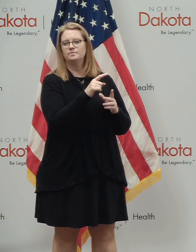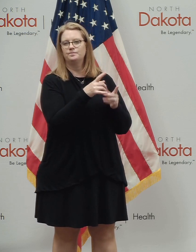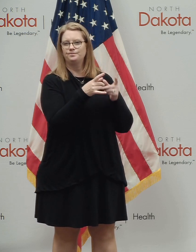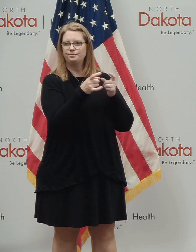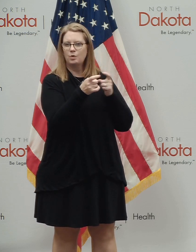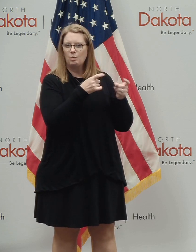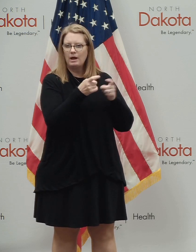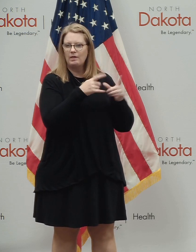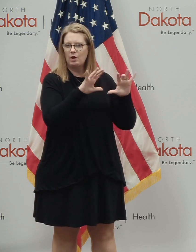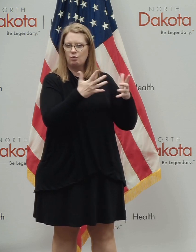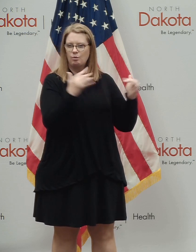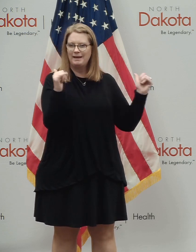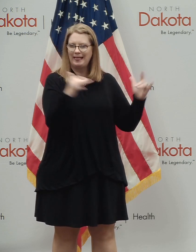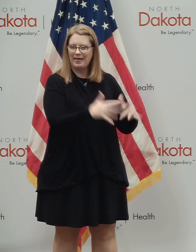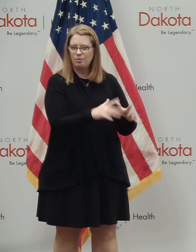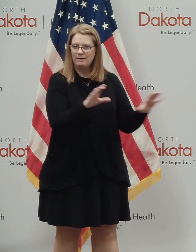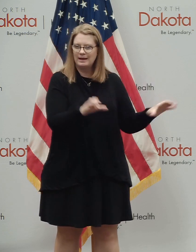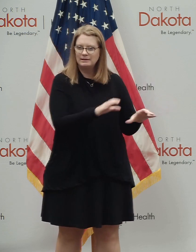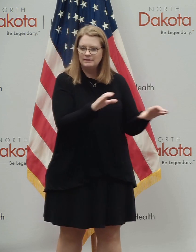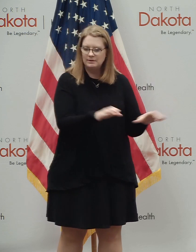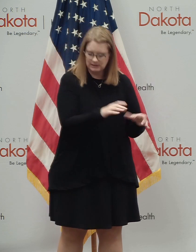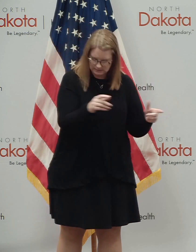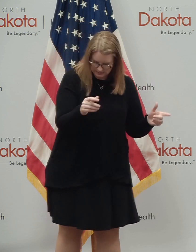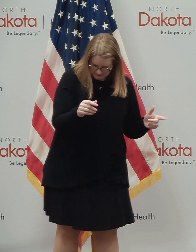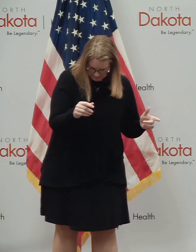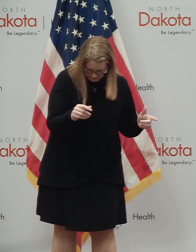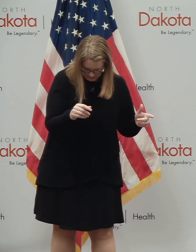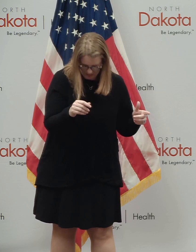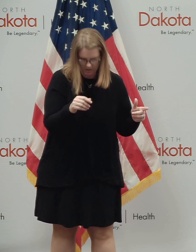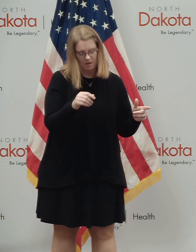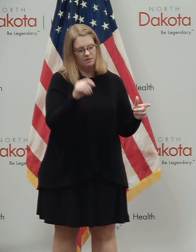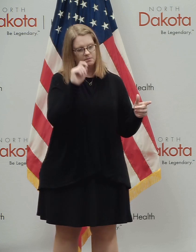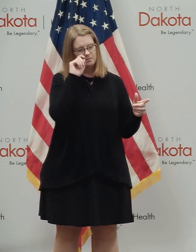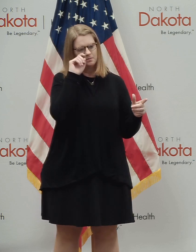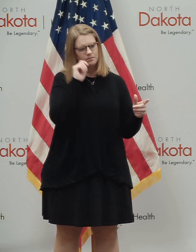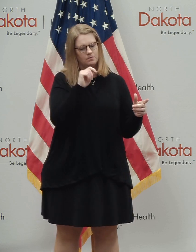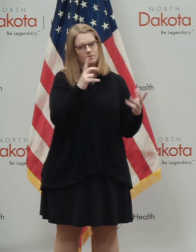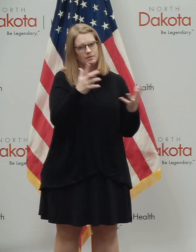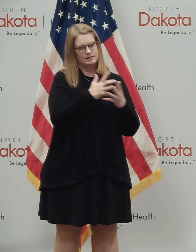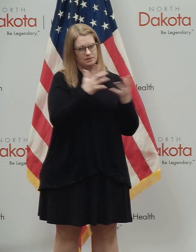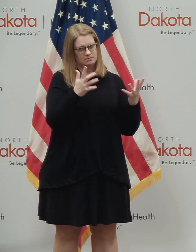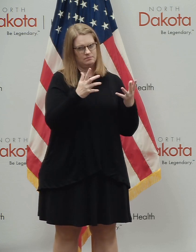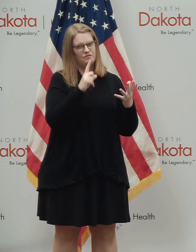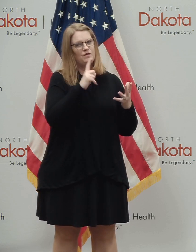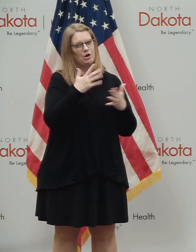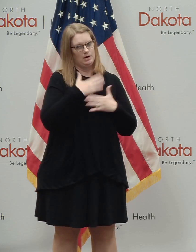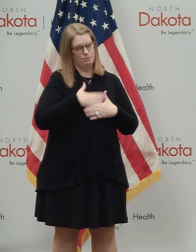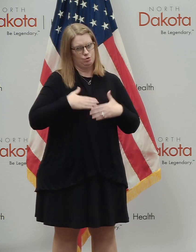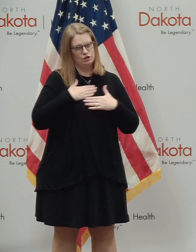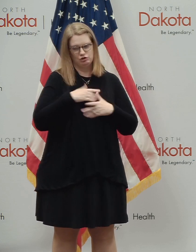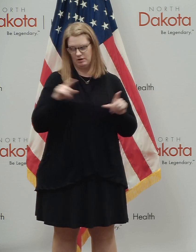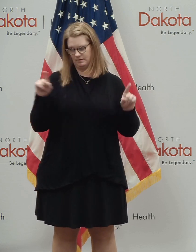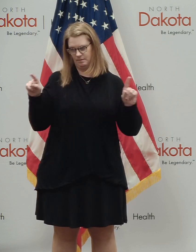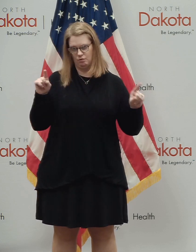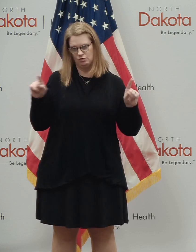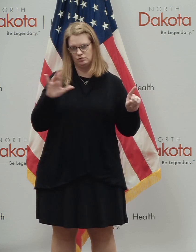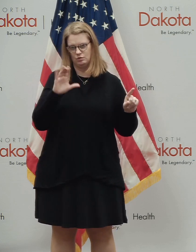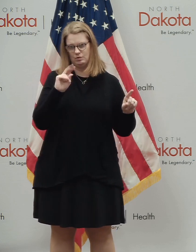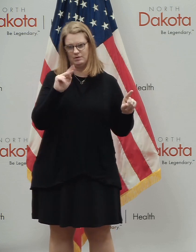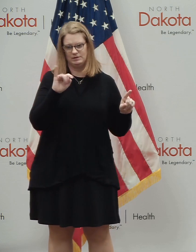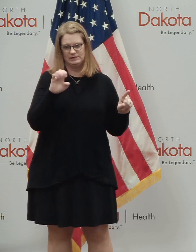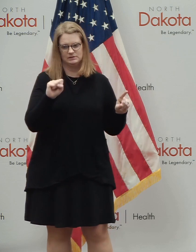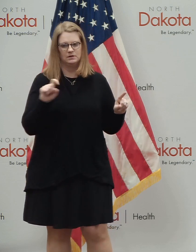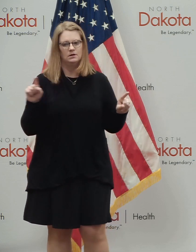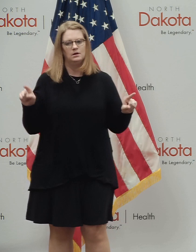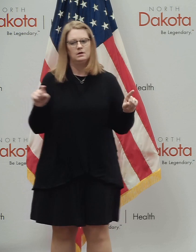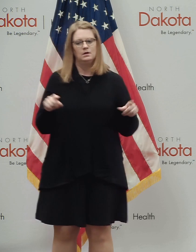regulating group gathering activities. That is, again, much needed and much appreciated to do that. I want to just say